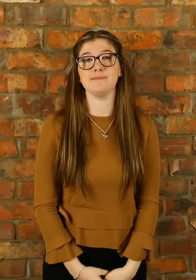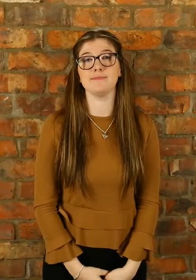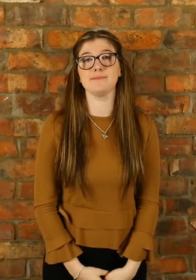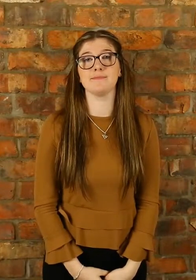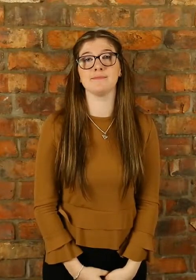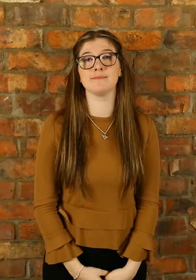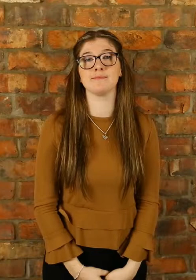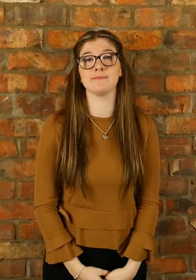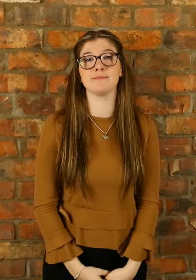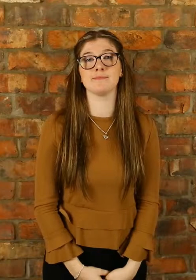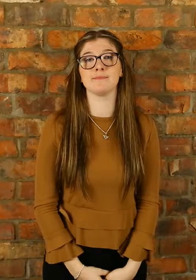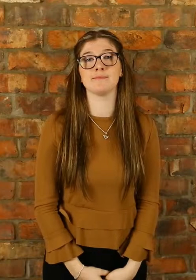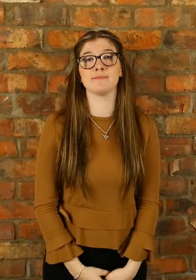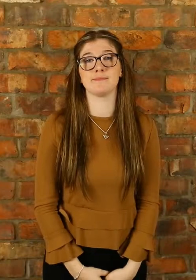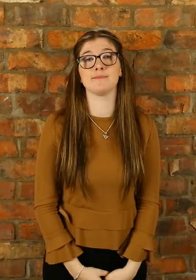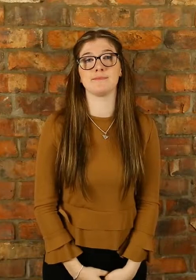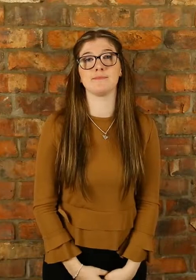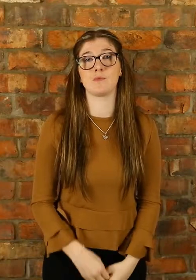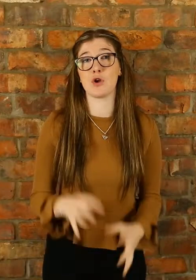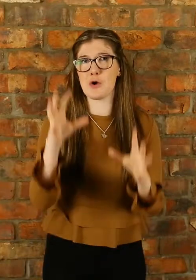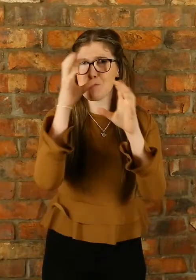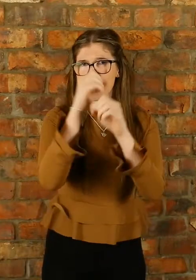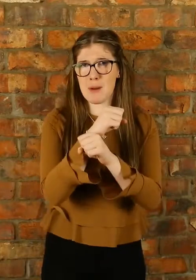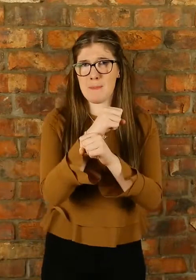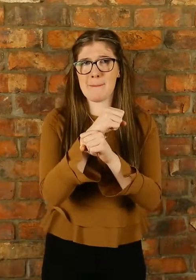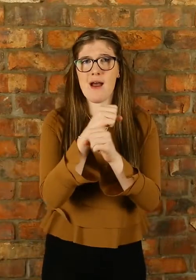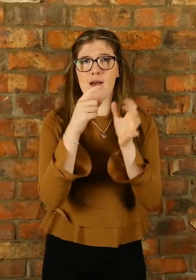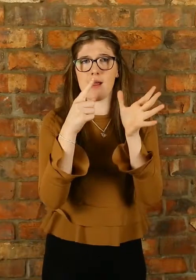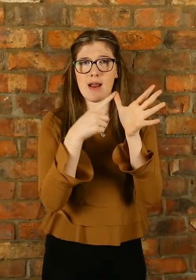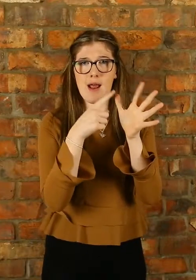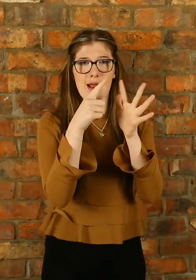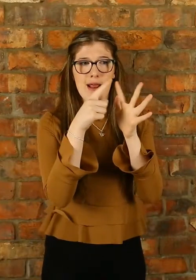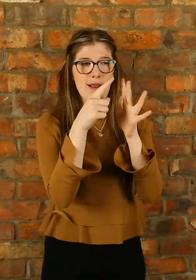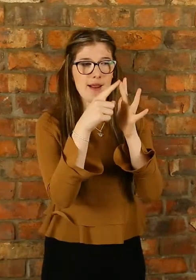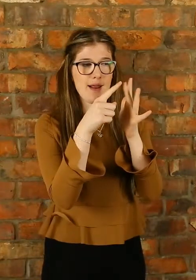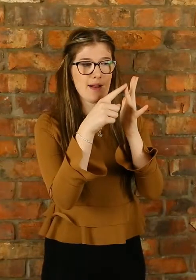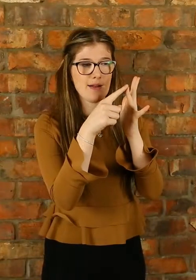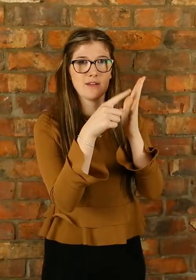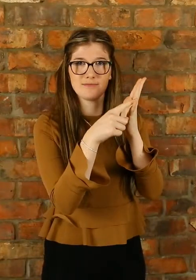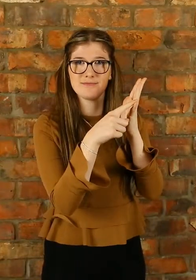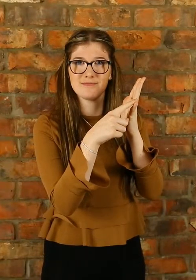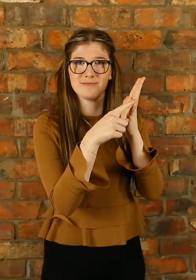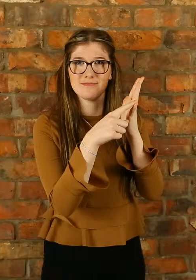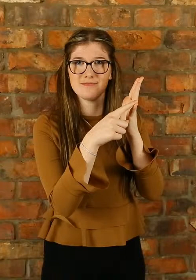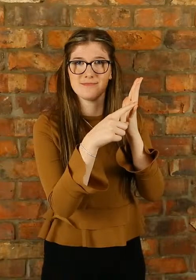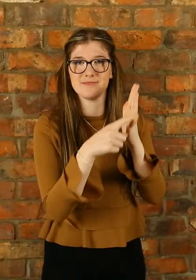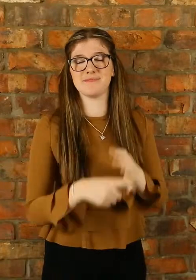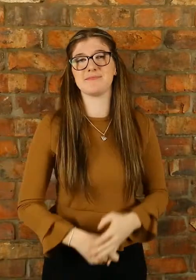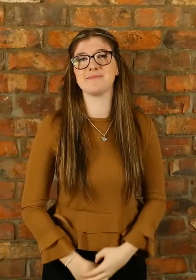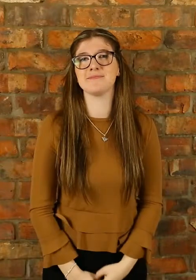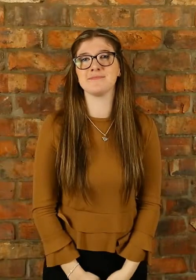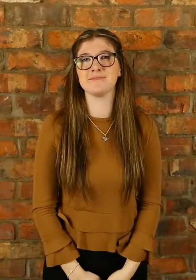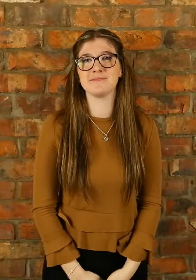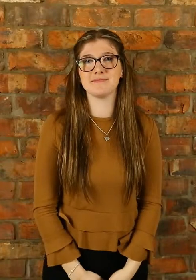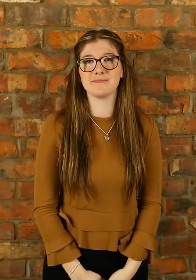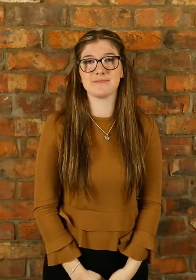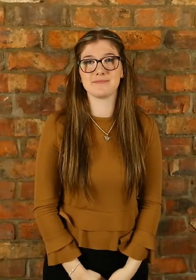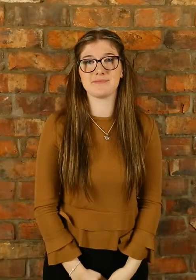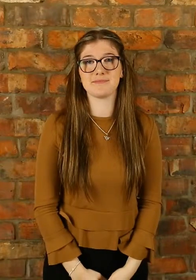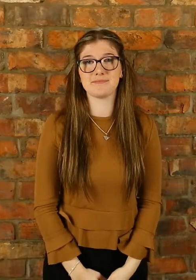Okay, so if you can remember the vowels, that's A, E, I, O, and